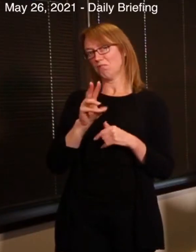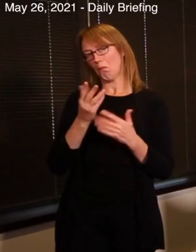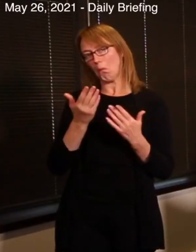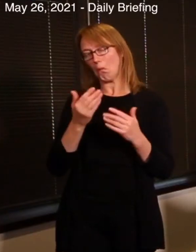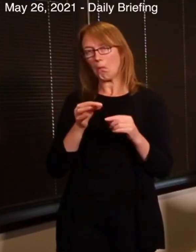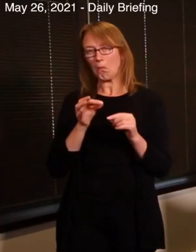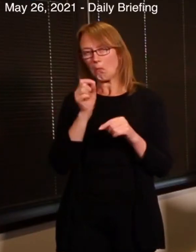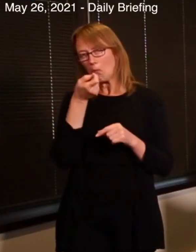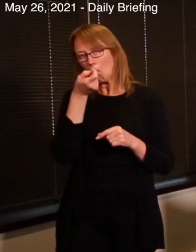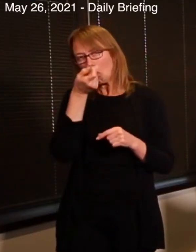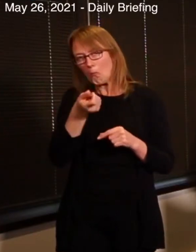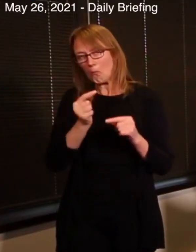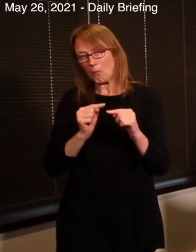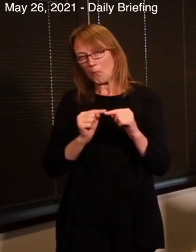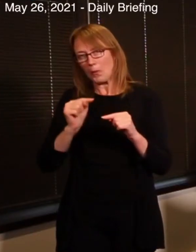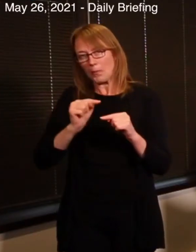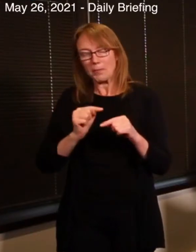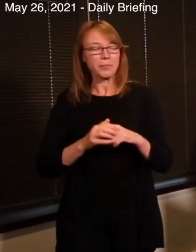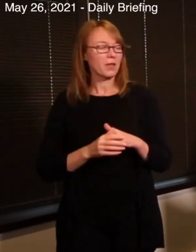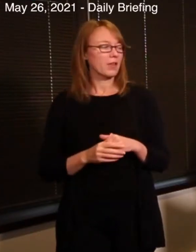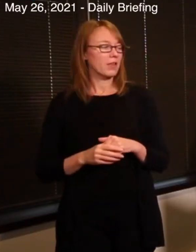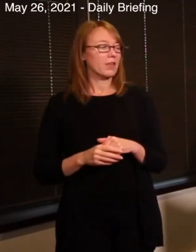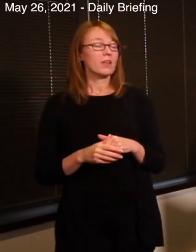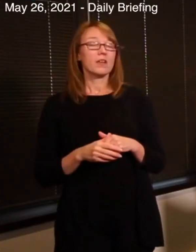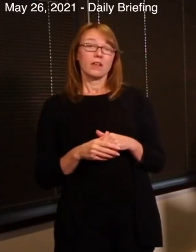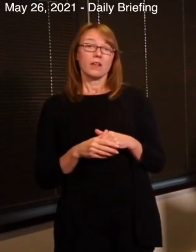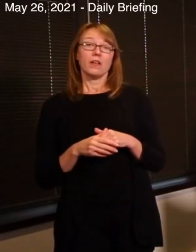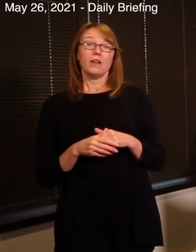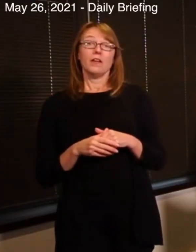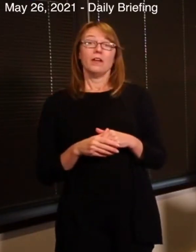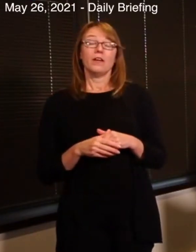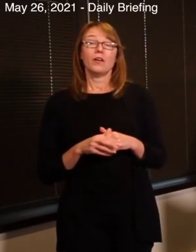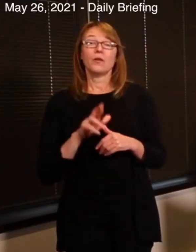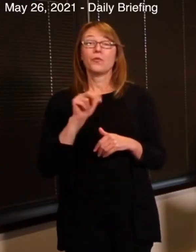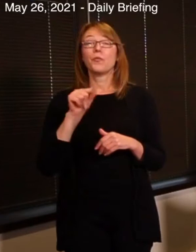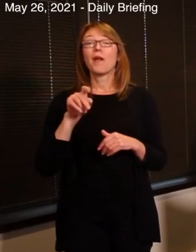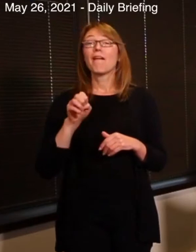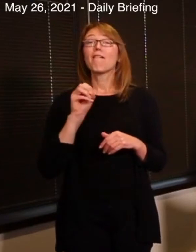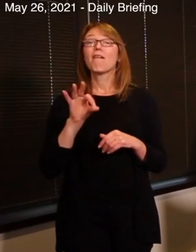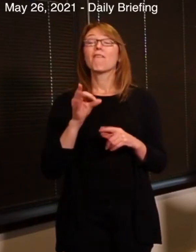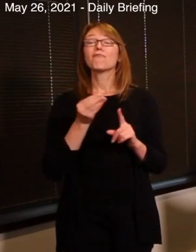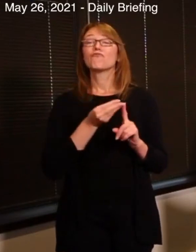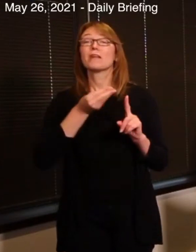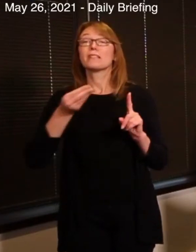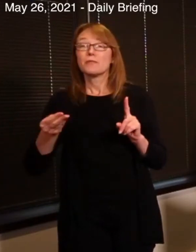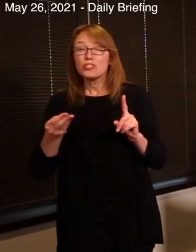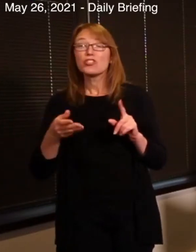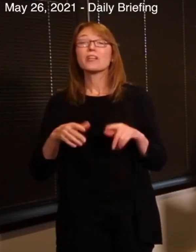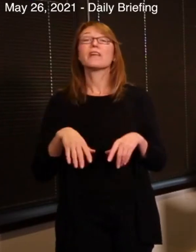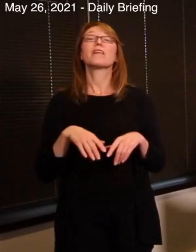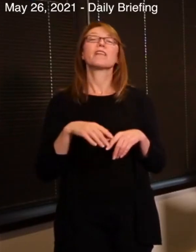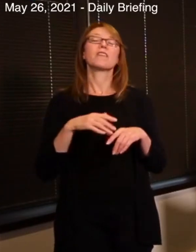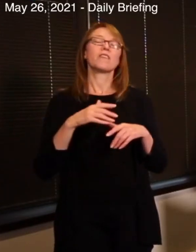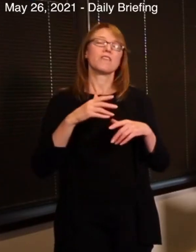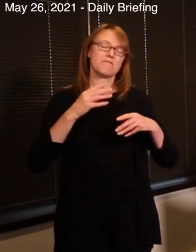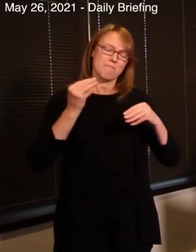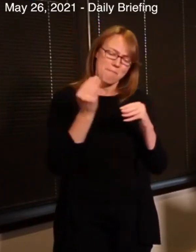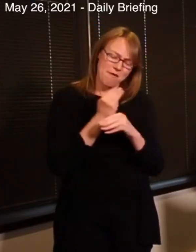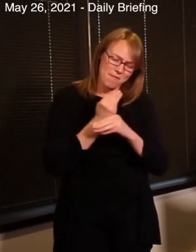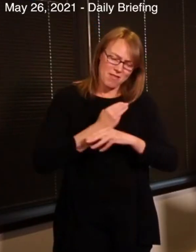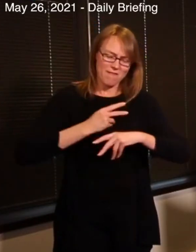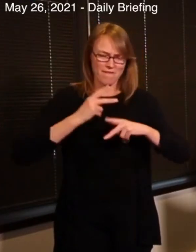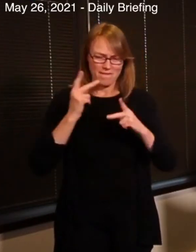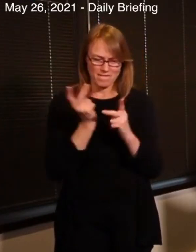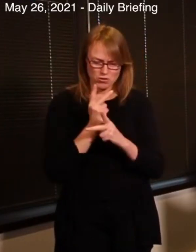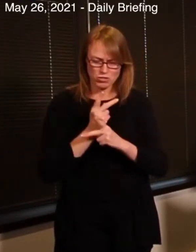has dropped in, this is a sum of 14 days prior, and then it's divided by per 1,000 population. So as the number of